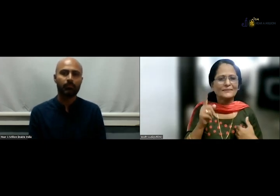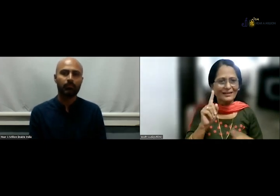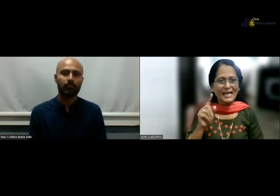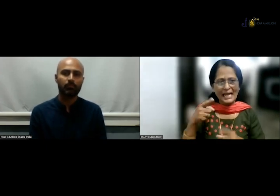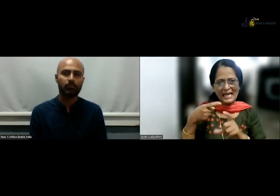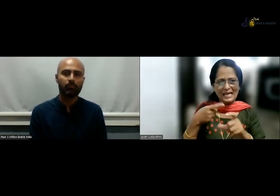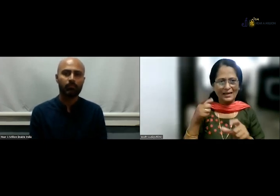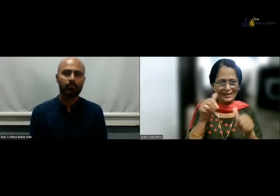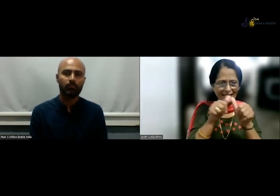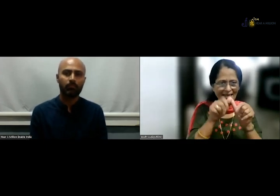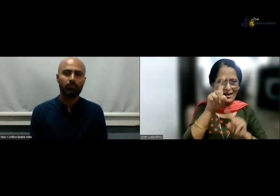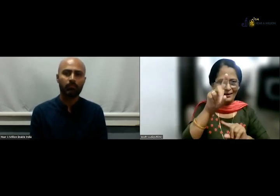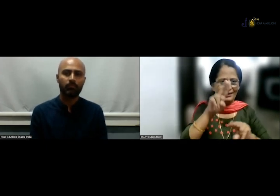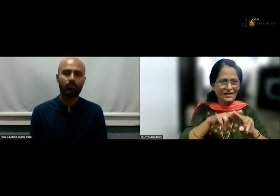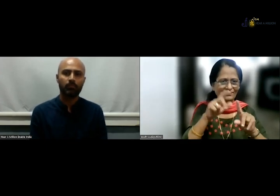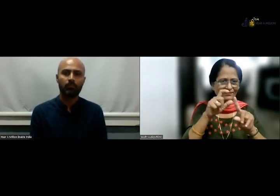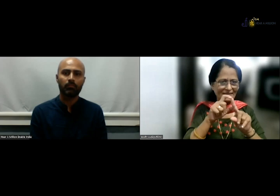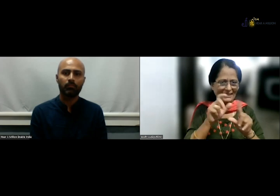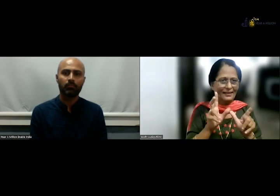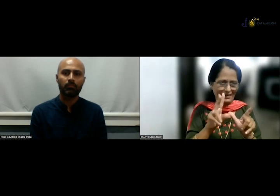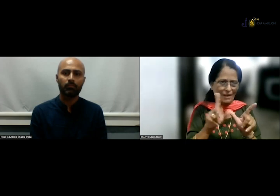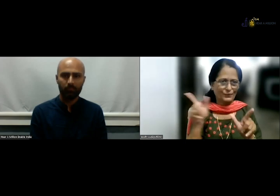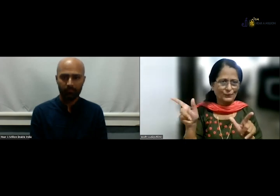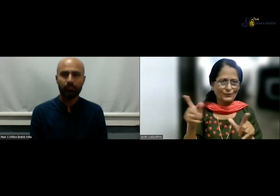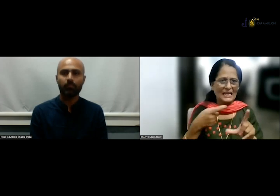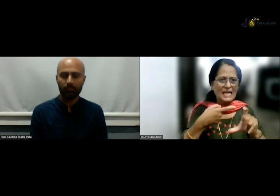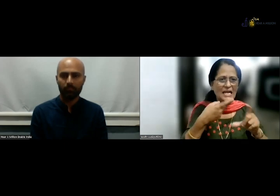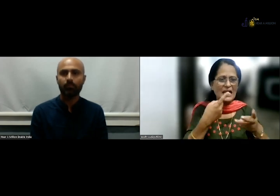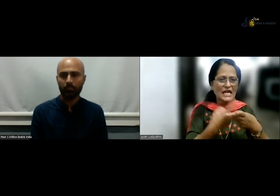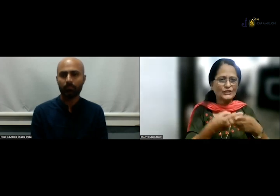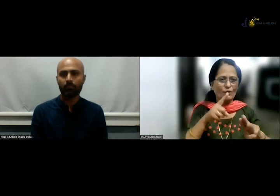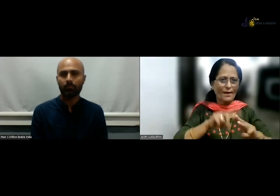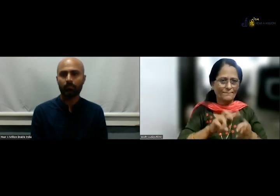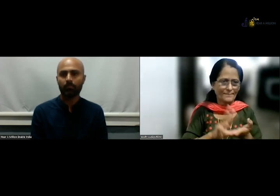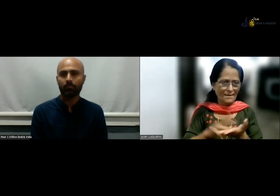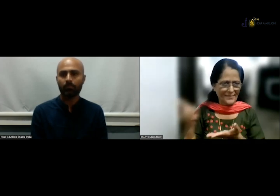Damini, she from